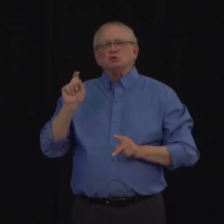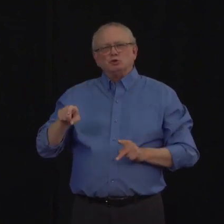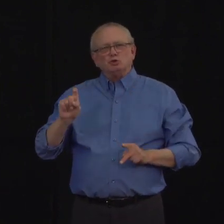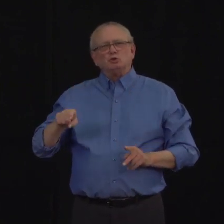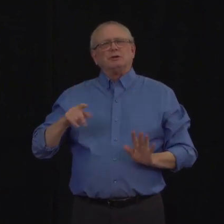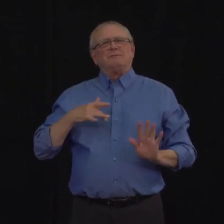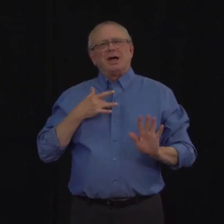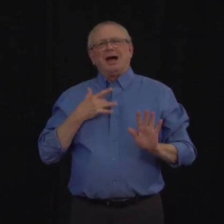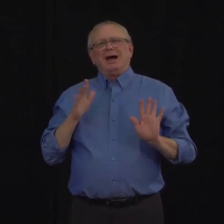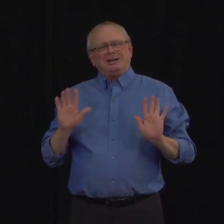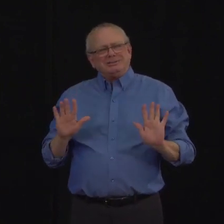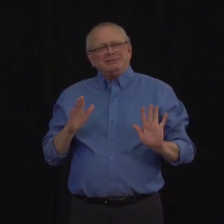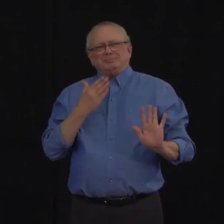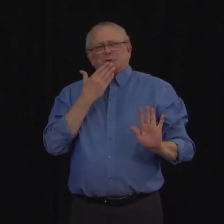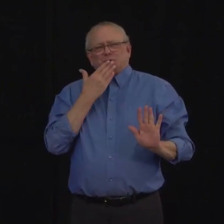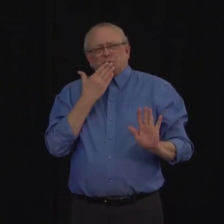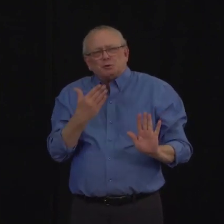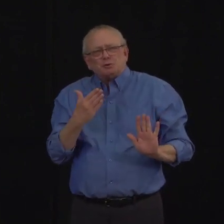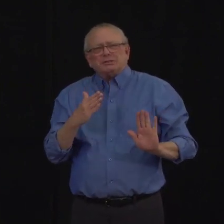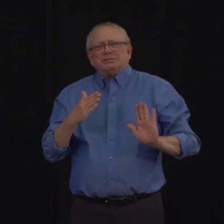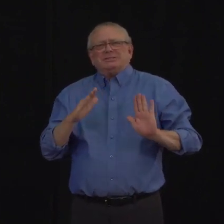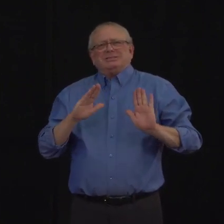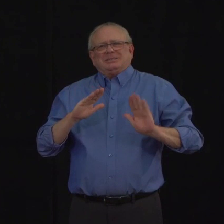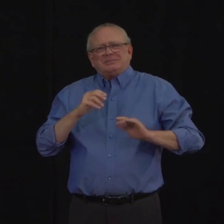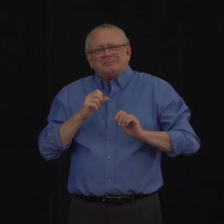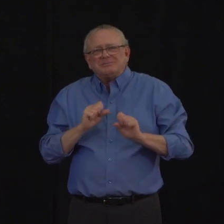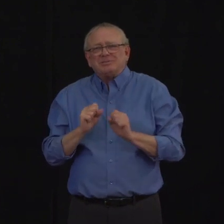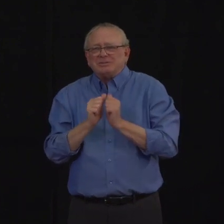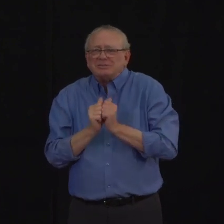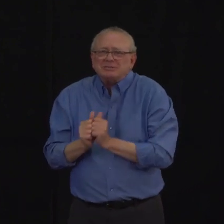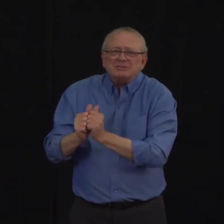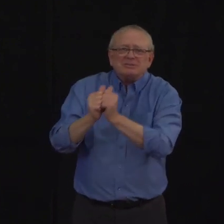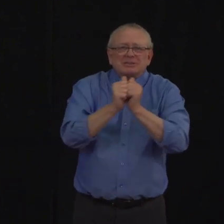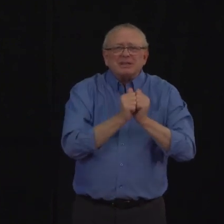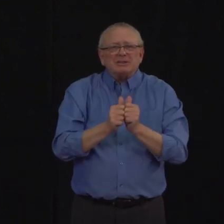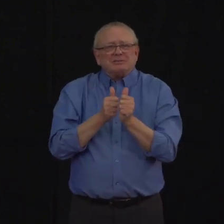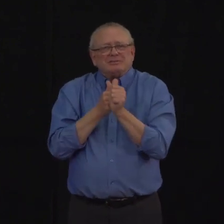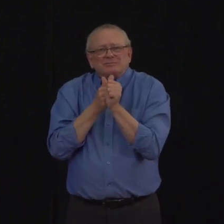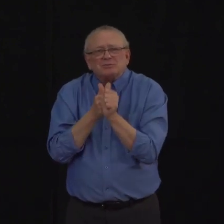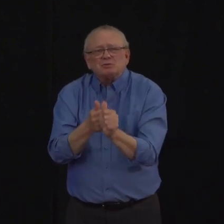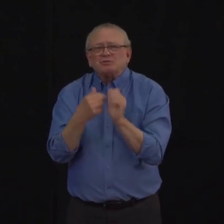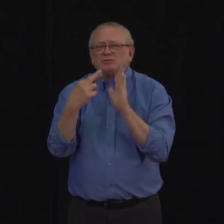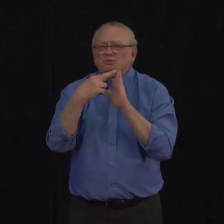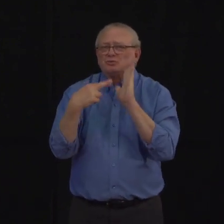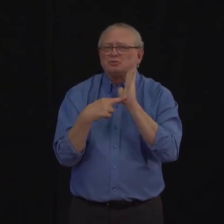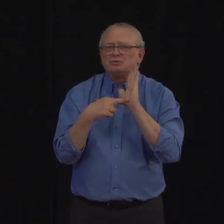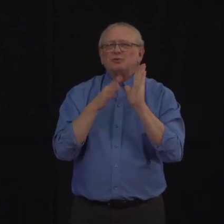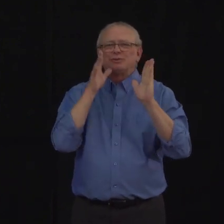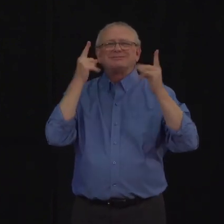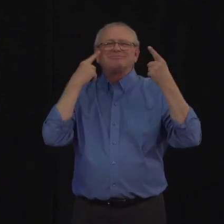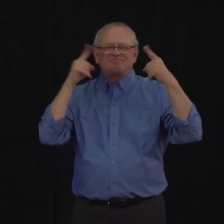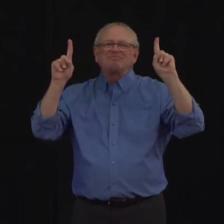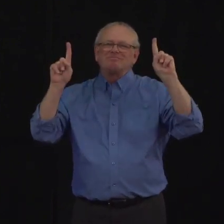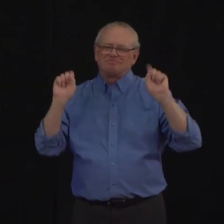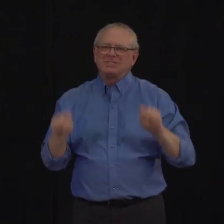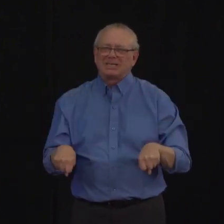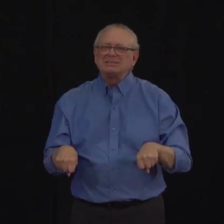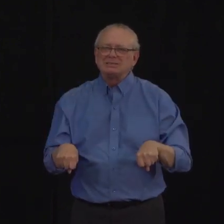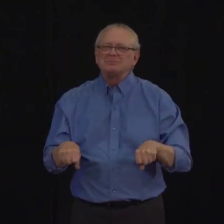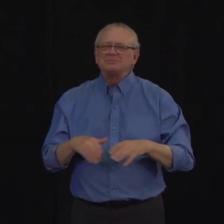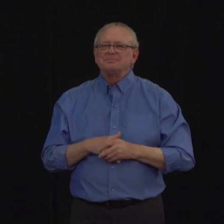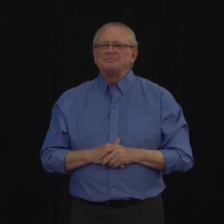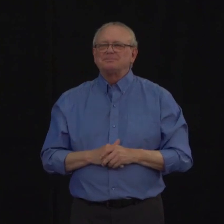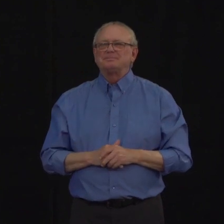of what we can accomplish together when we continue to follow public health measures. Operator, can you put through the next question,